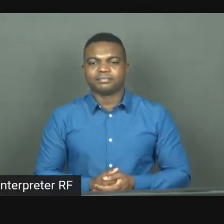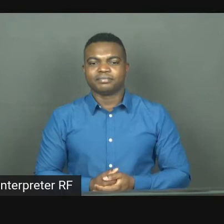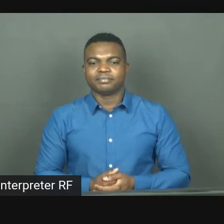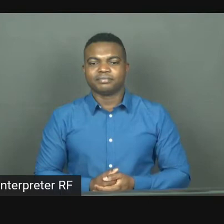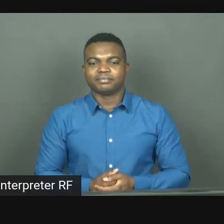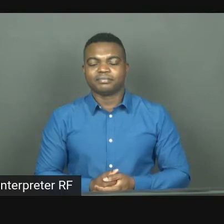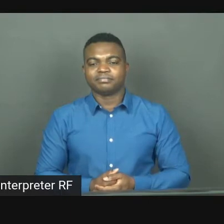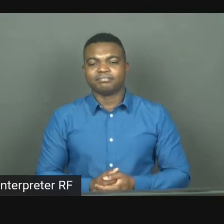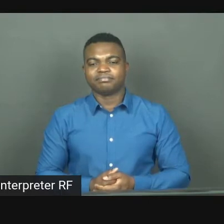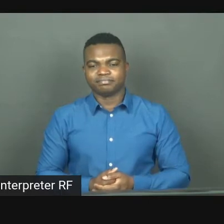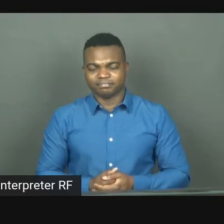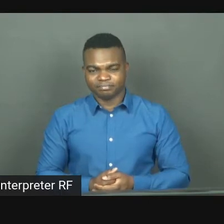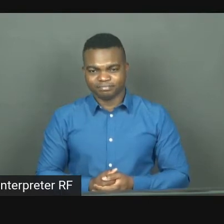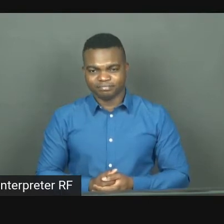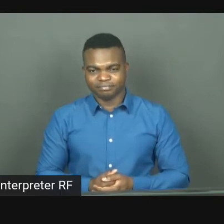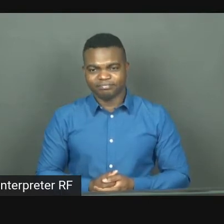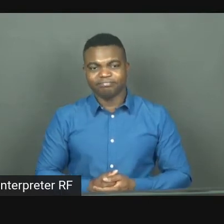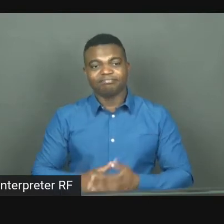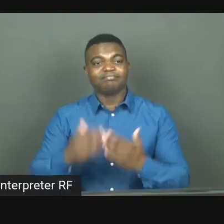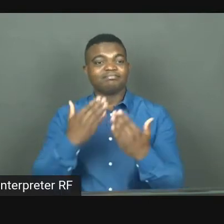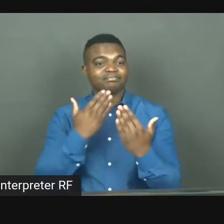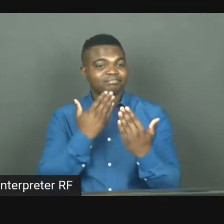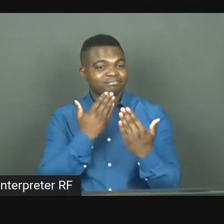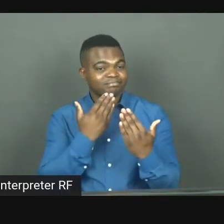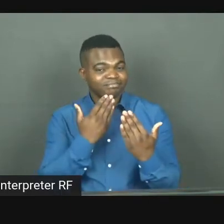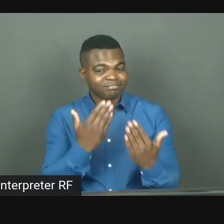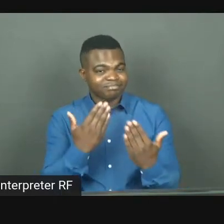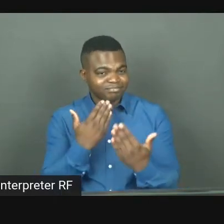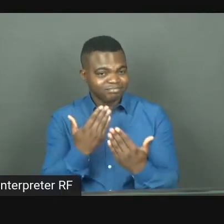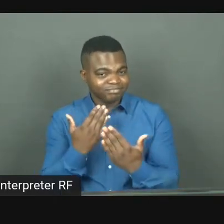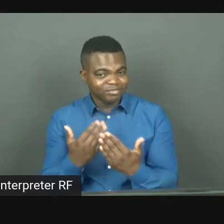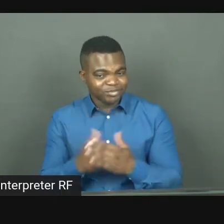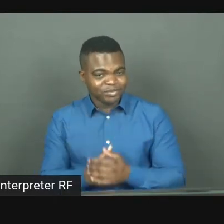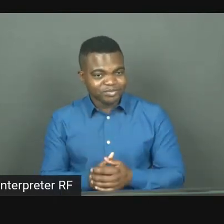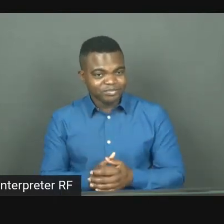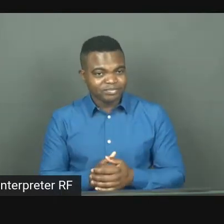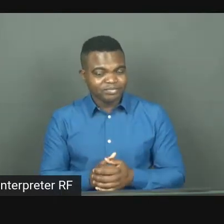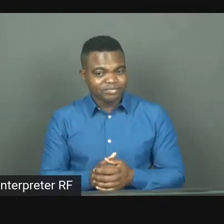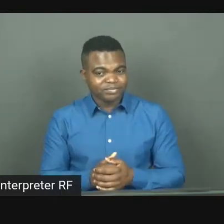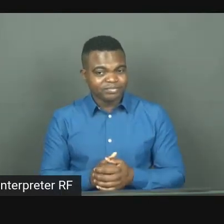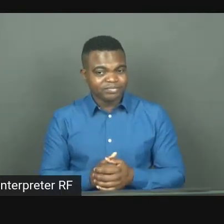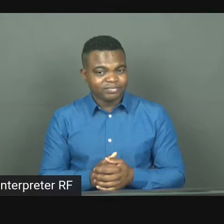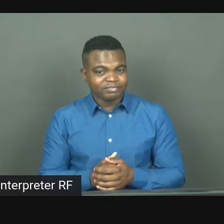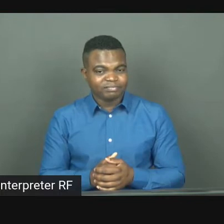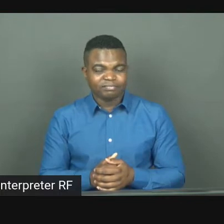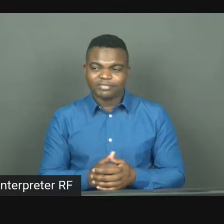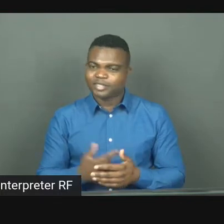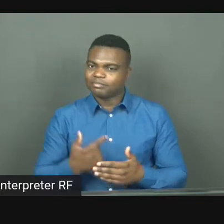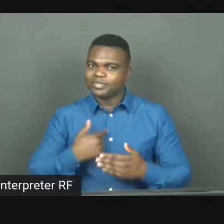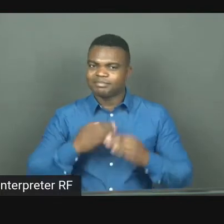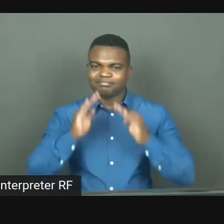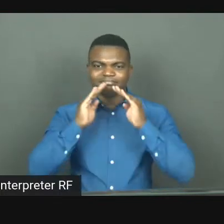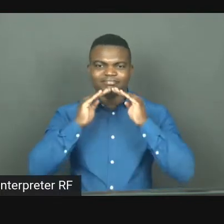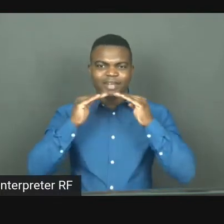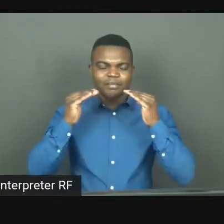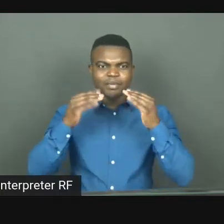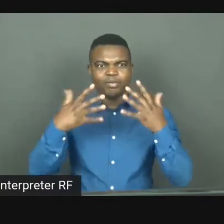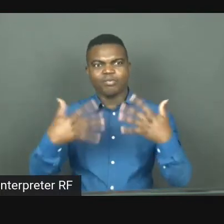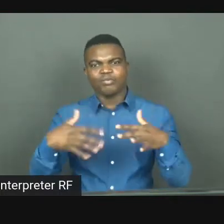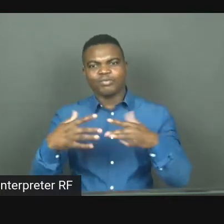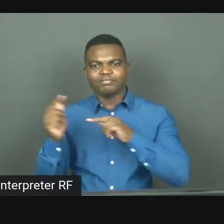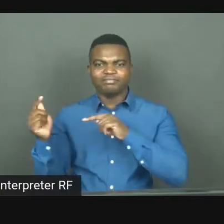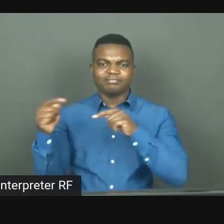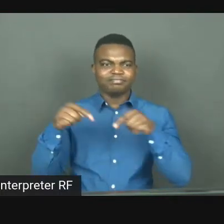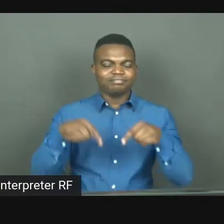doing for lifting quality within the sector. And I am acutely aware that you've had 2 days of